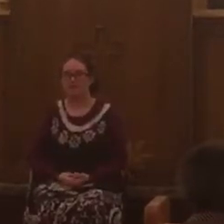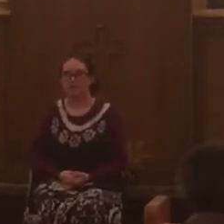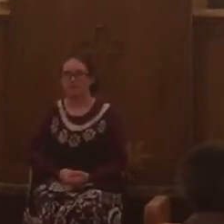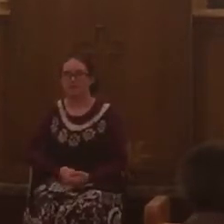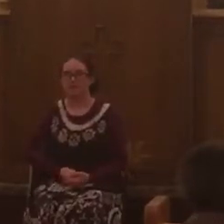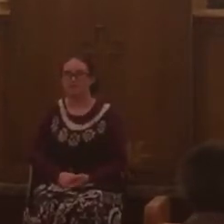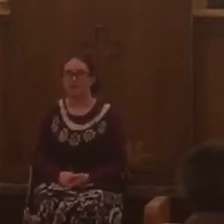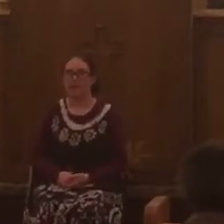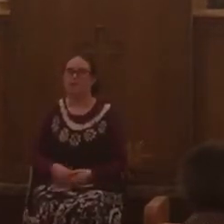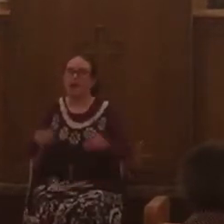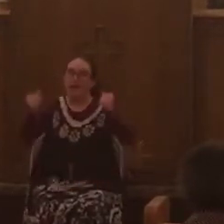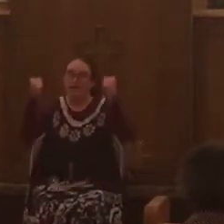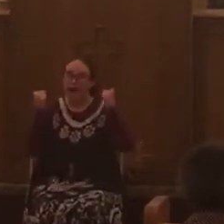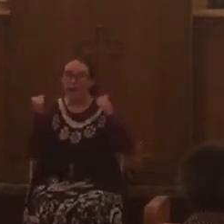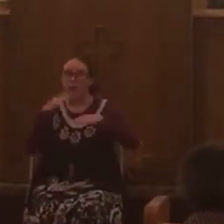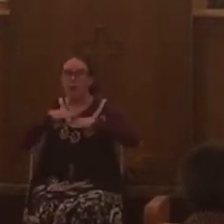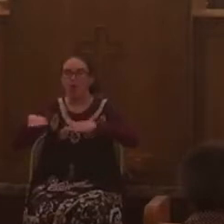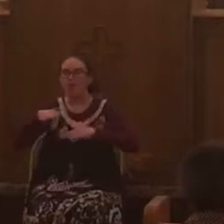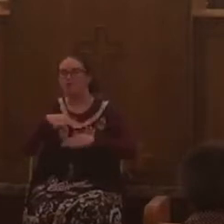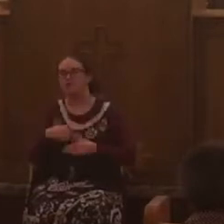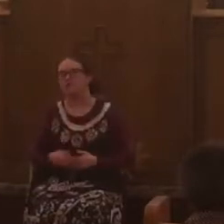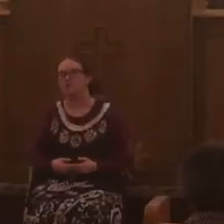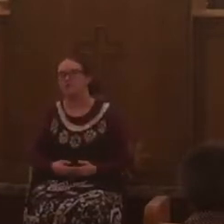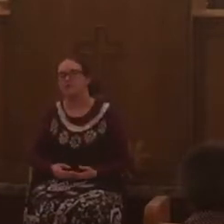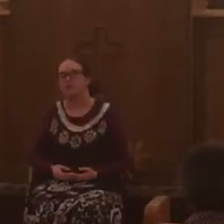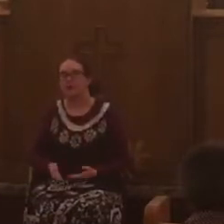I'm like, show me that in the scripture, please.